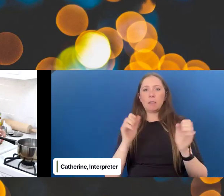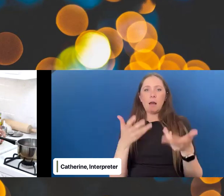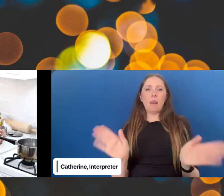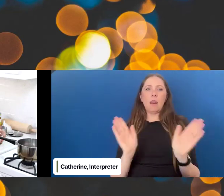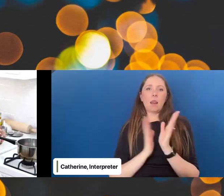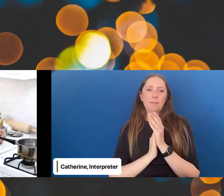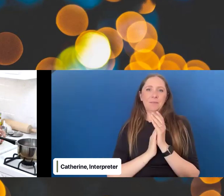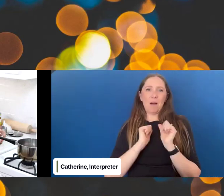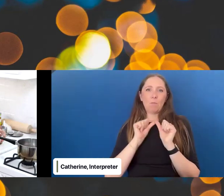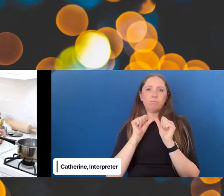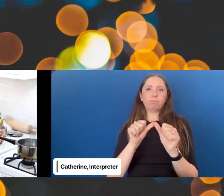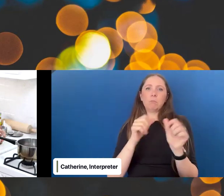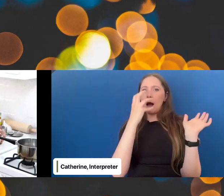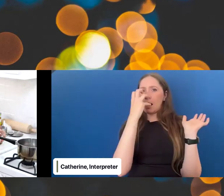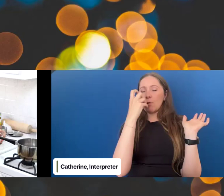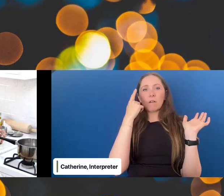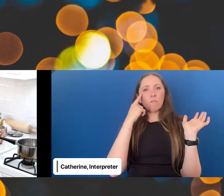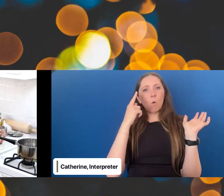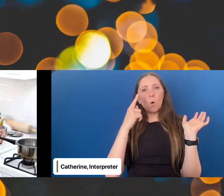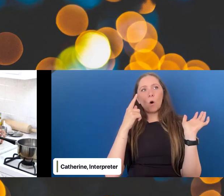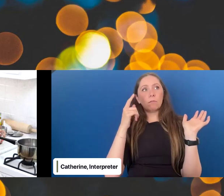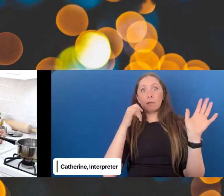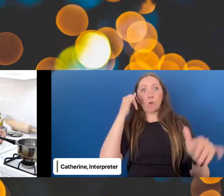I just want to keep clowning forever with you all.